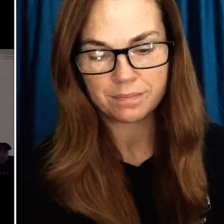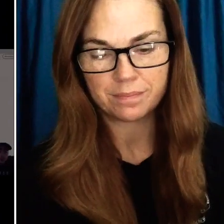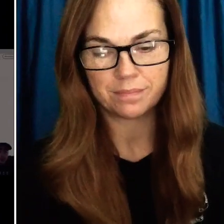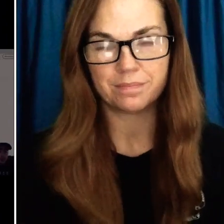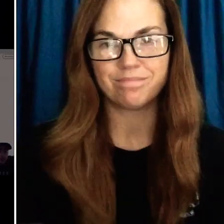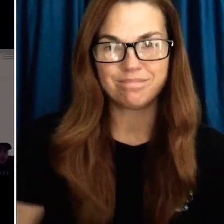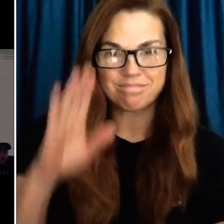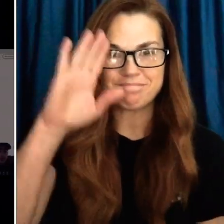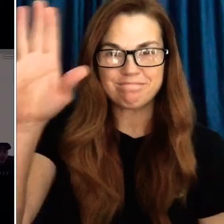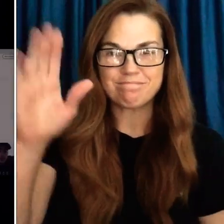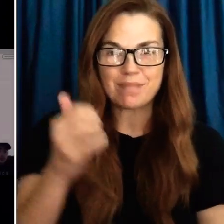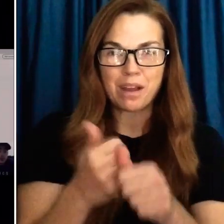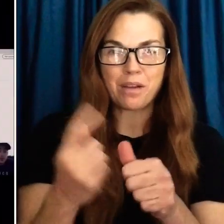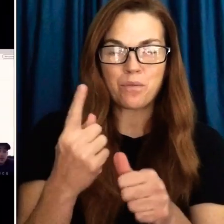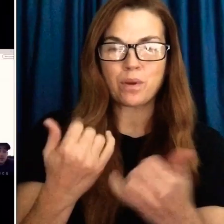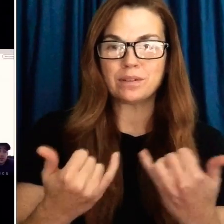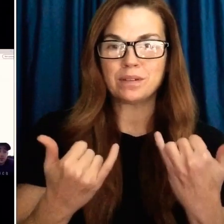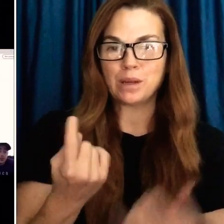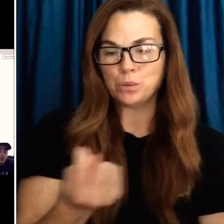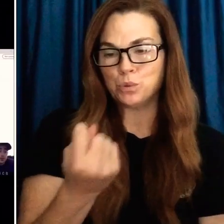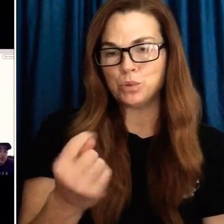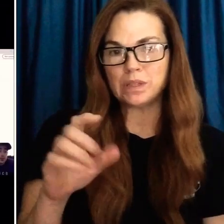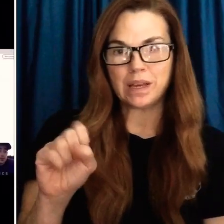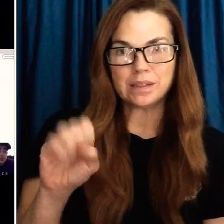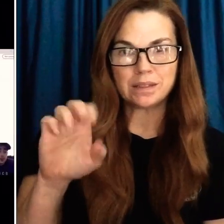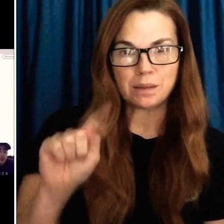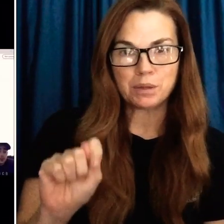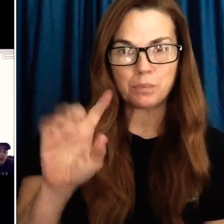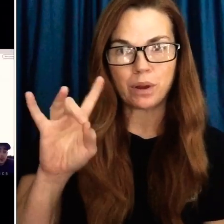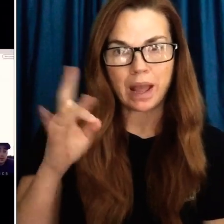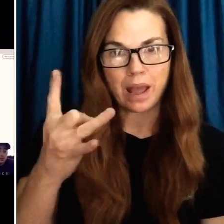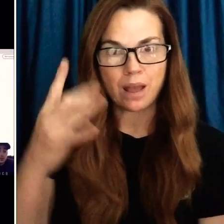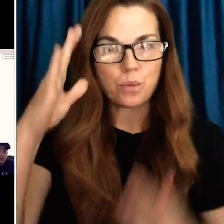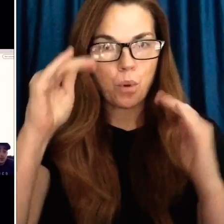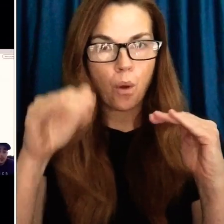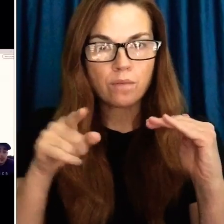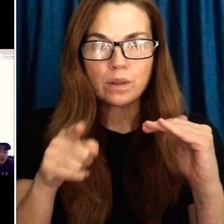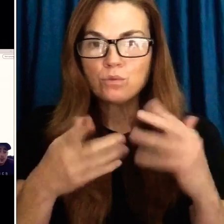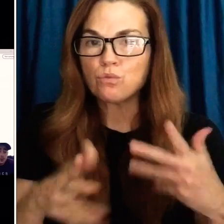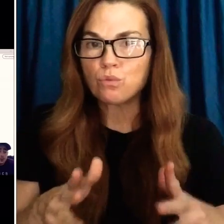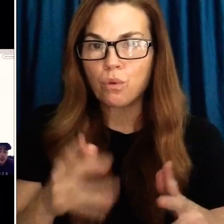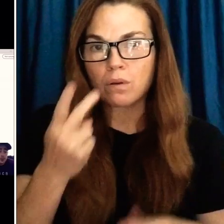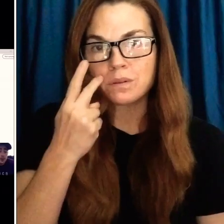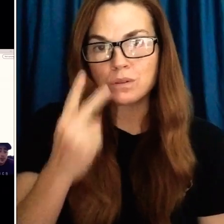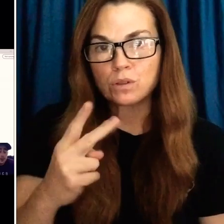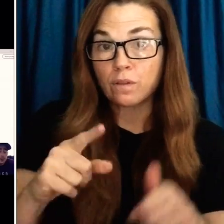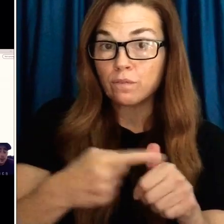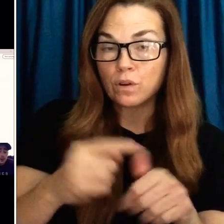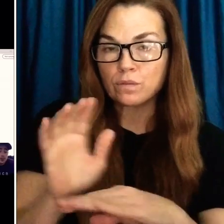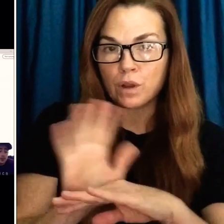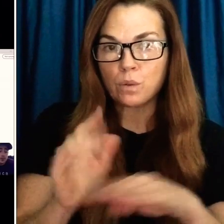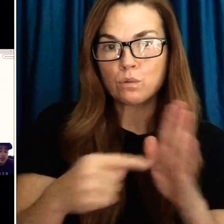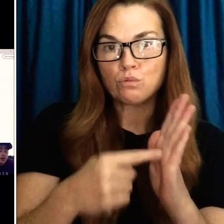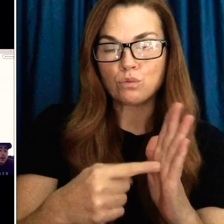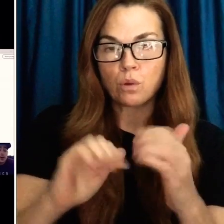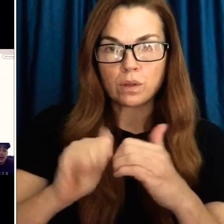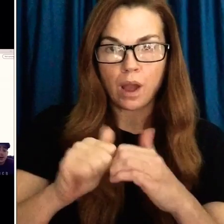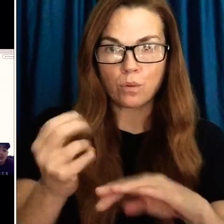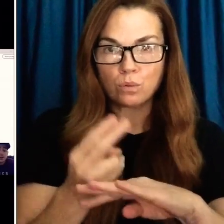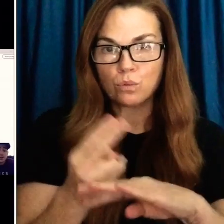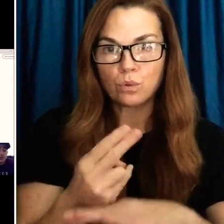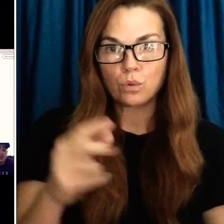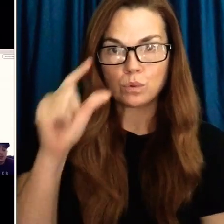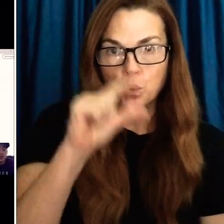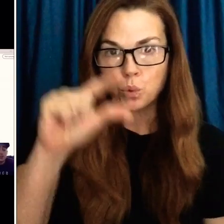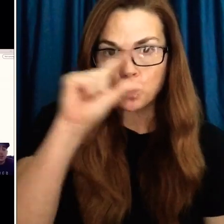Tuesday, September the 8th. Hopefully you've had a chance to watch this first video that says how to use Google Sheets, and you're currently watching this second video on how to